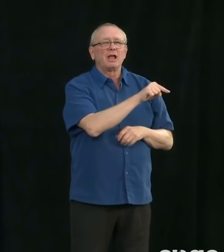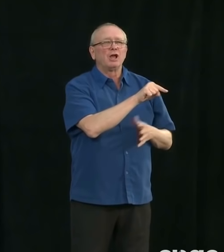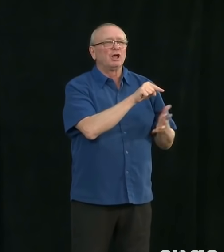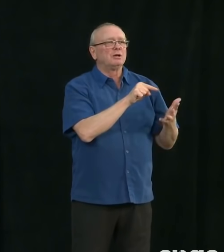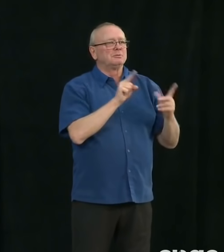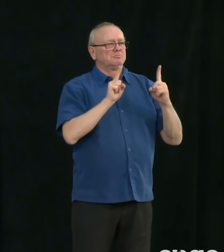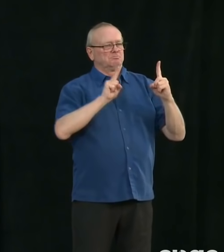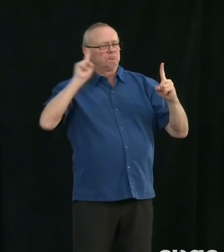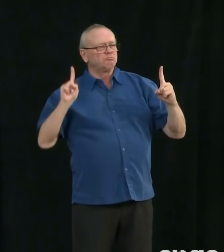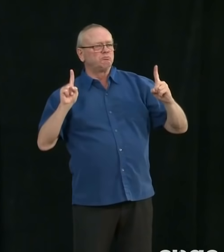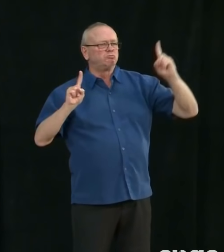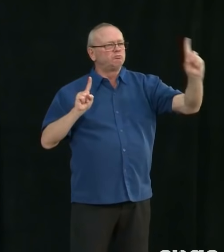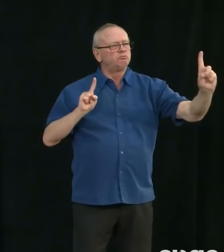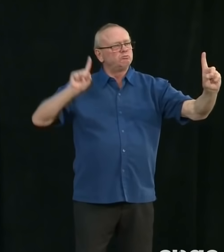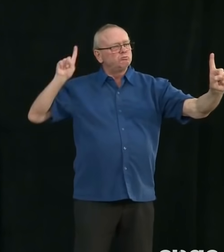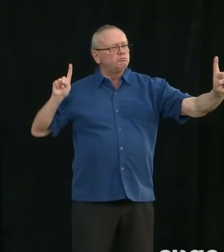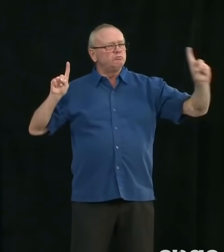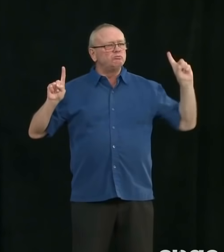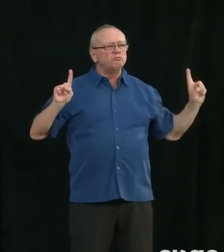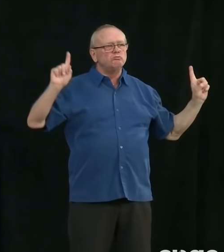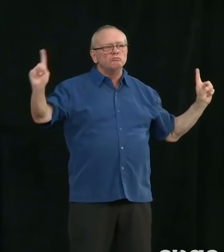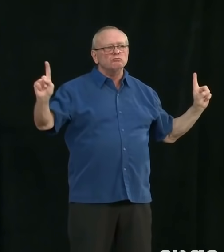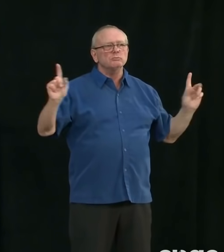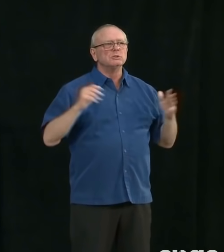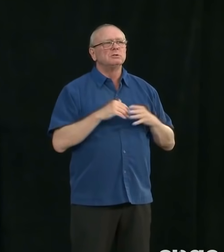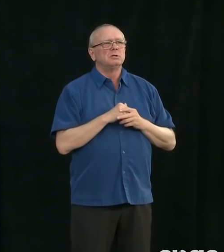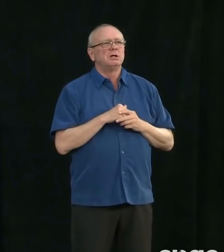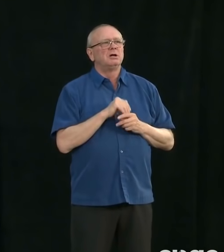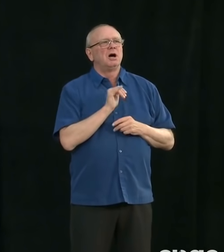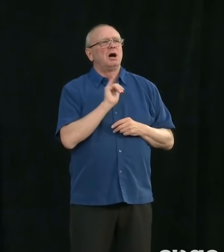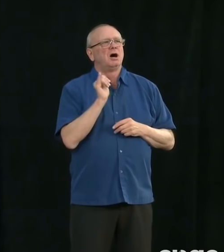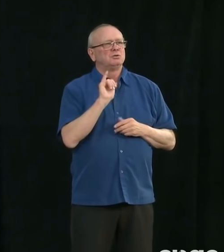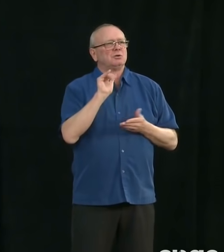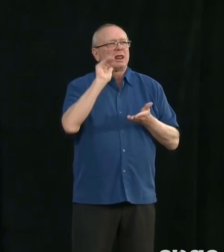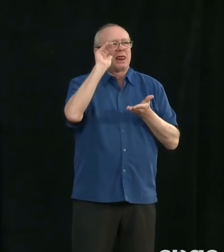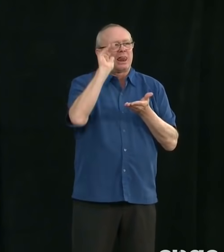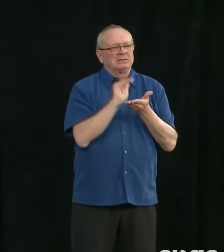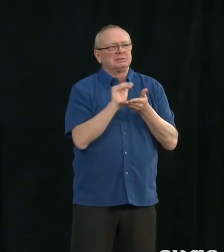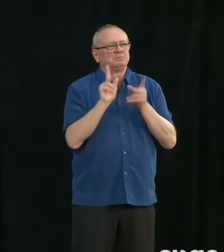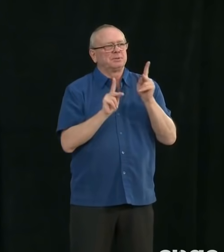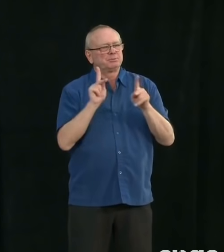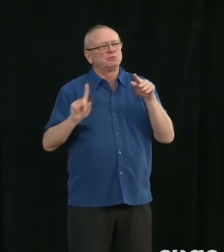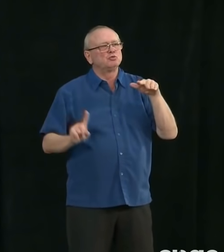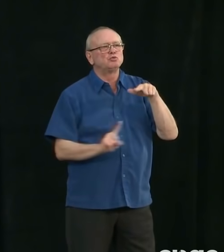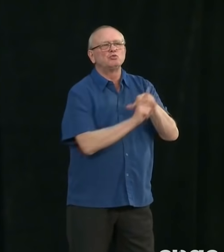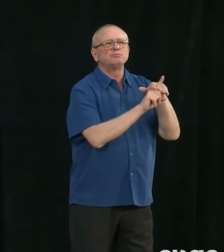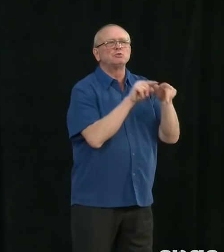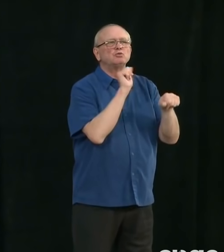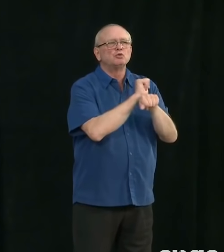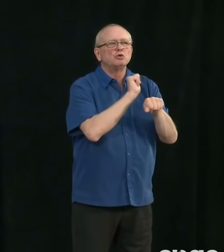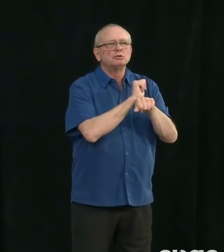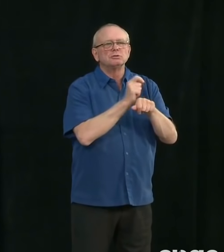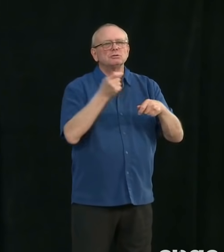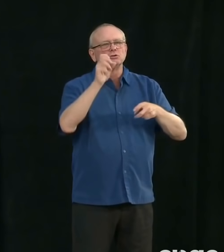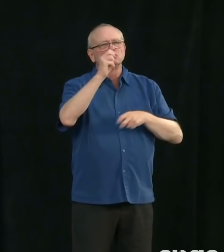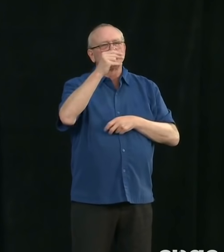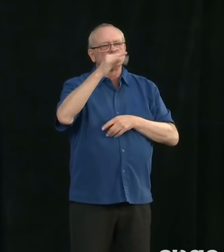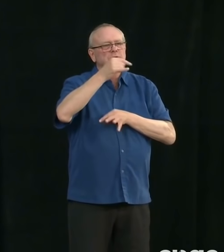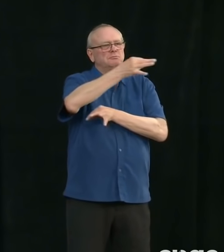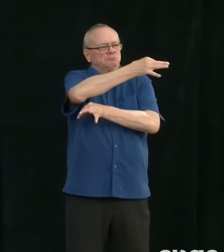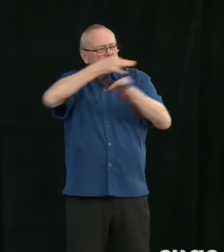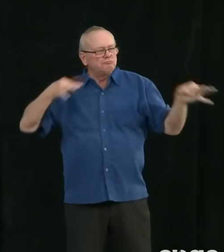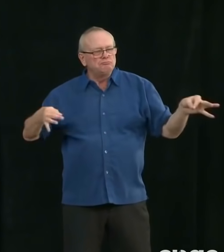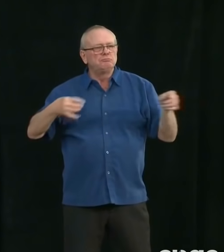people together at any one time. And so certainly some of the things that were learned from outbreaks in other places